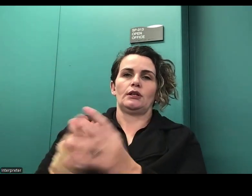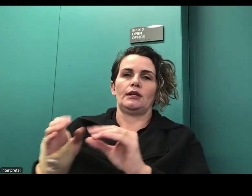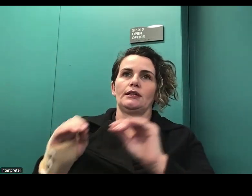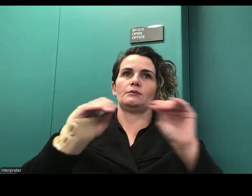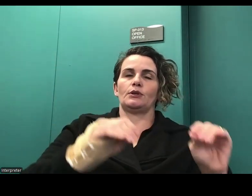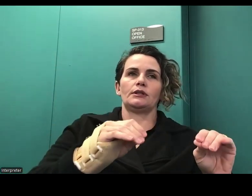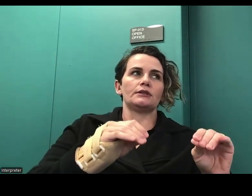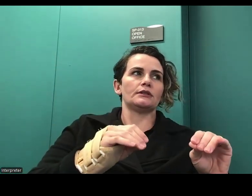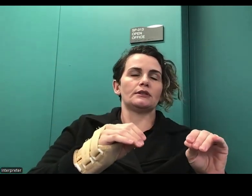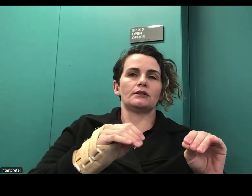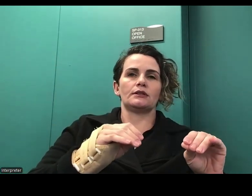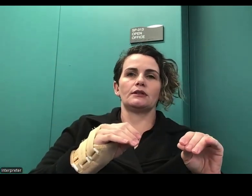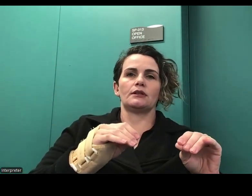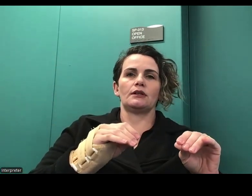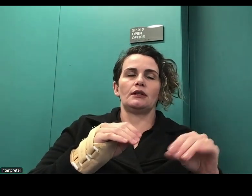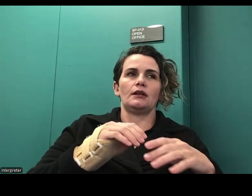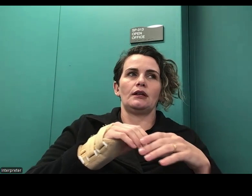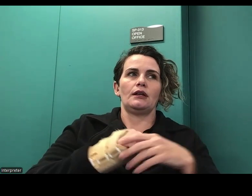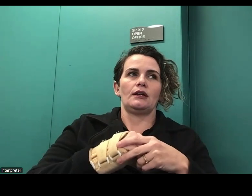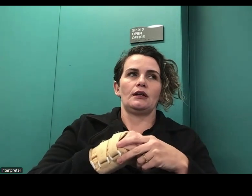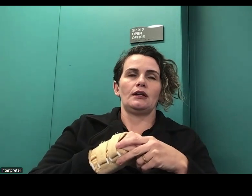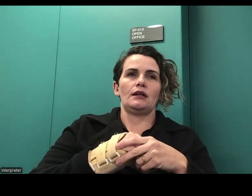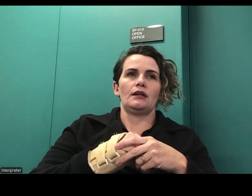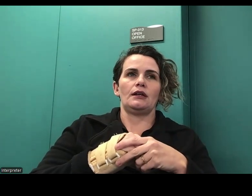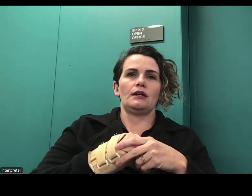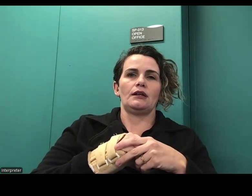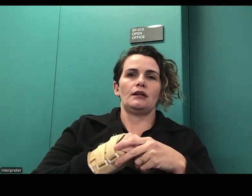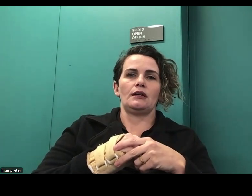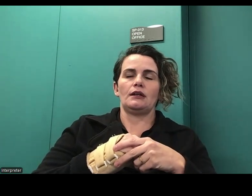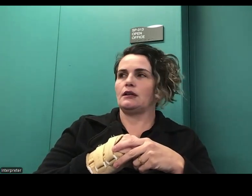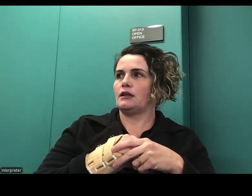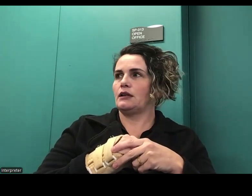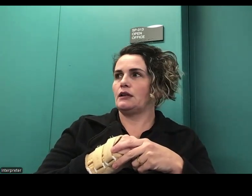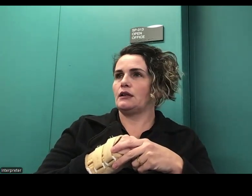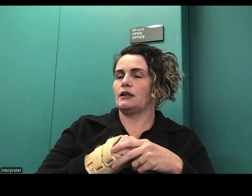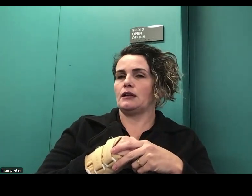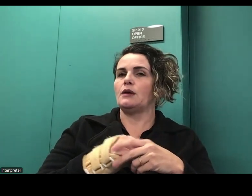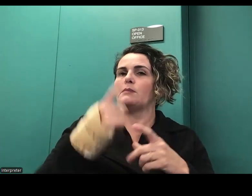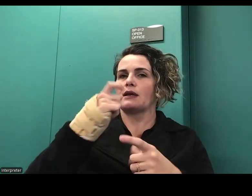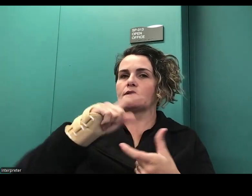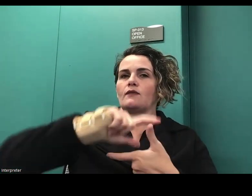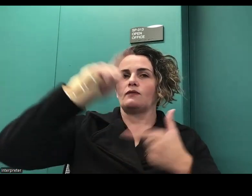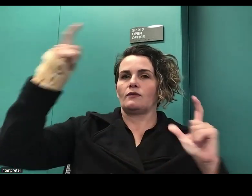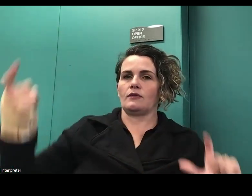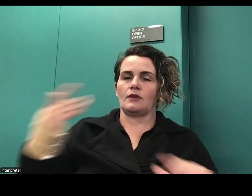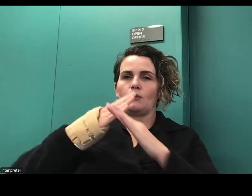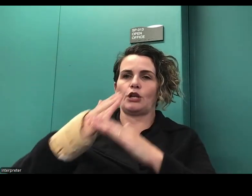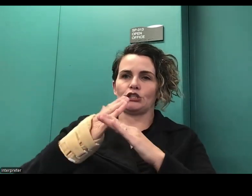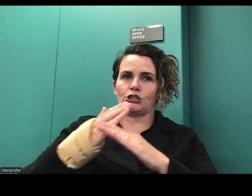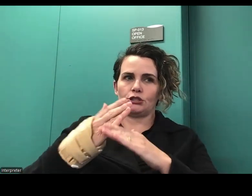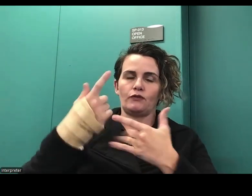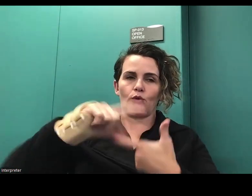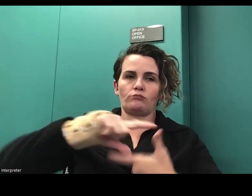IX 2024 regulations. And that is because of the protections for LGBTQ plus